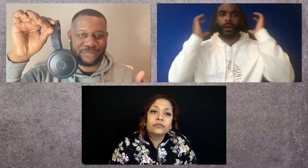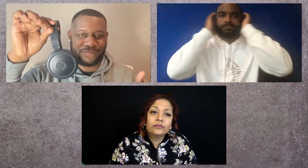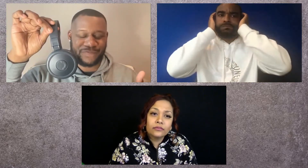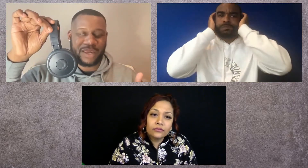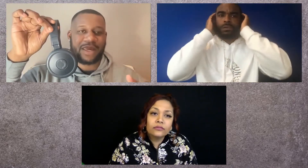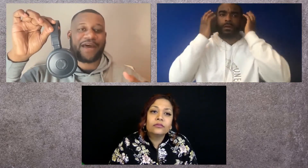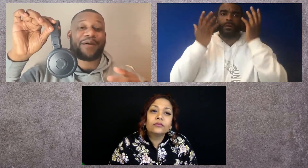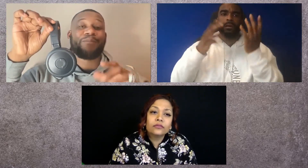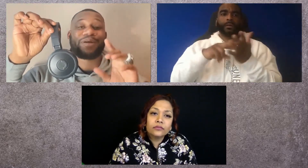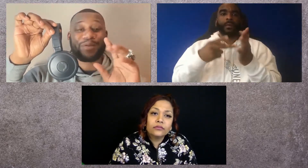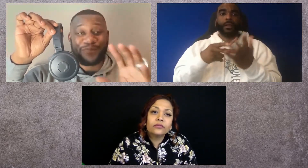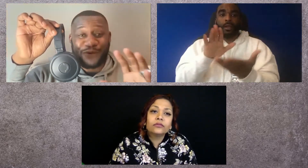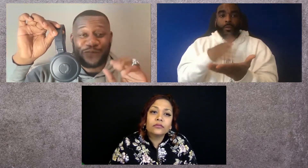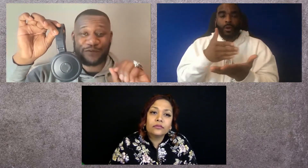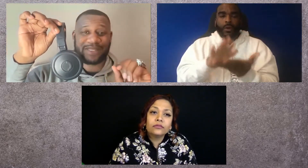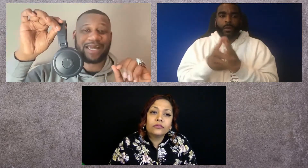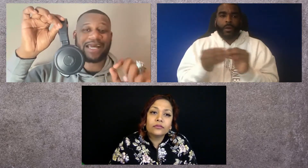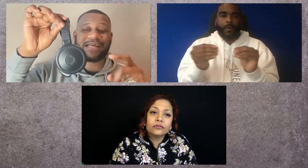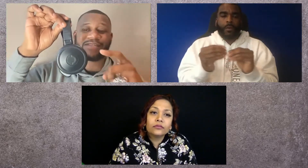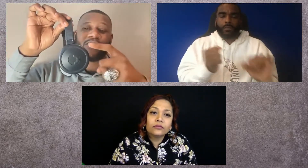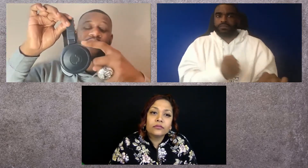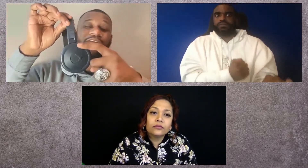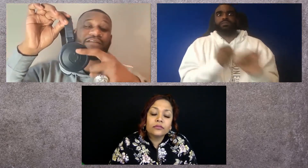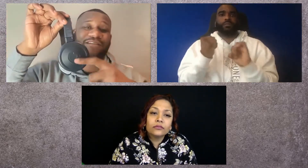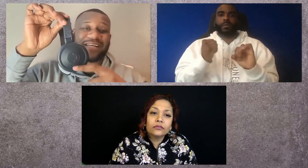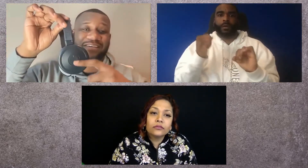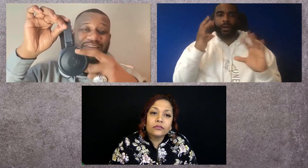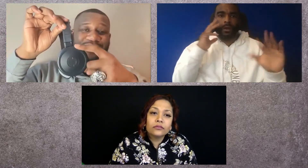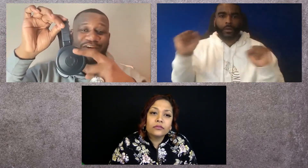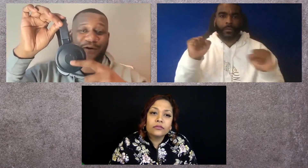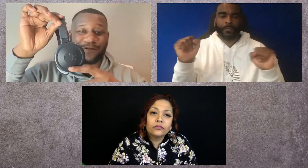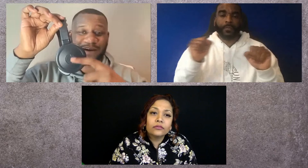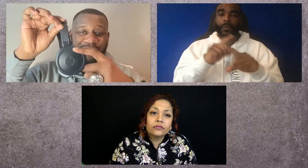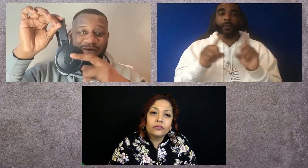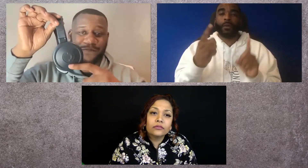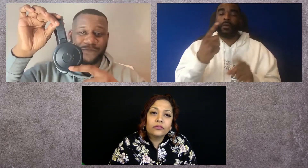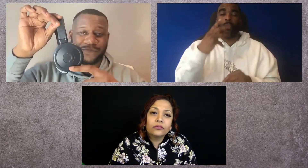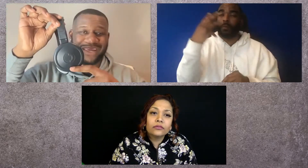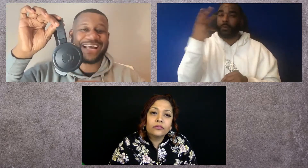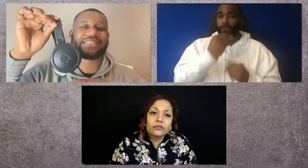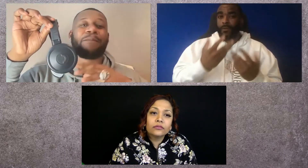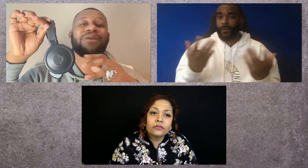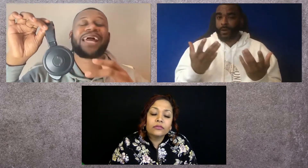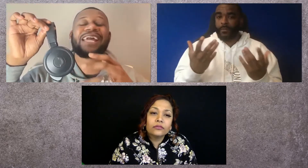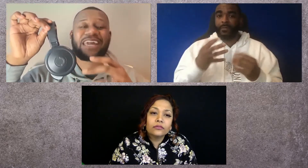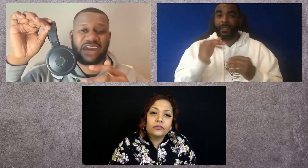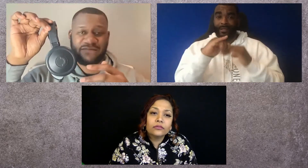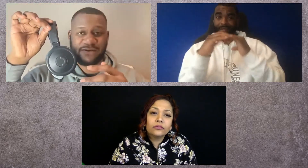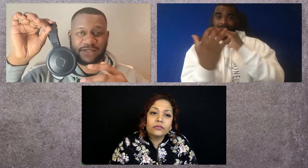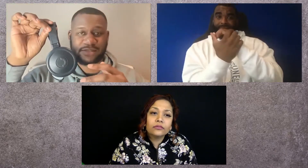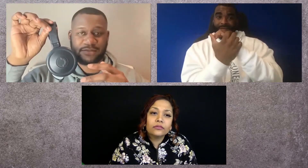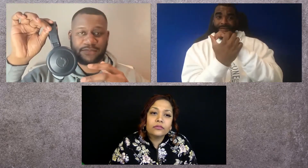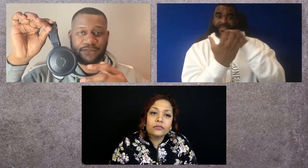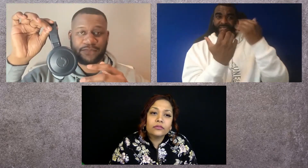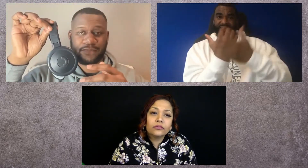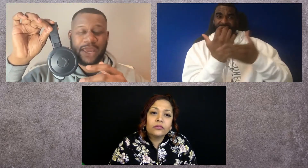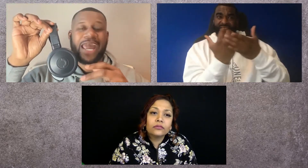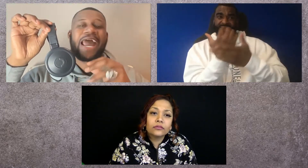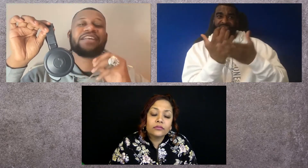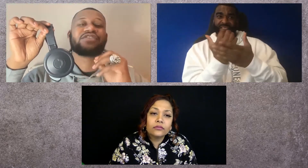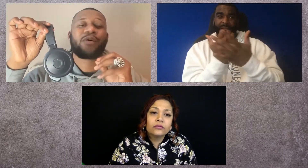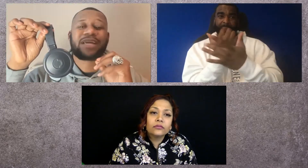to. But the beautiful thing is, on the face of this dome cover is a blank canvas.